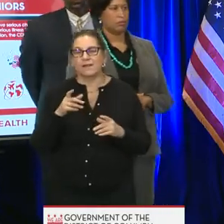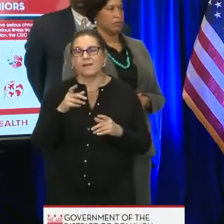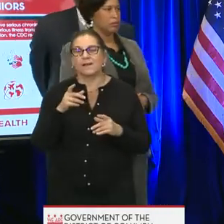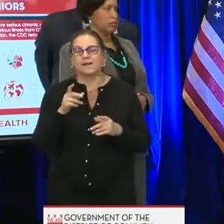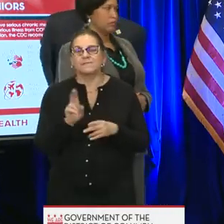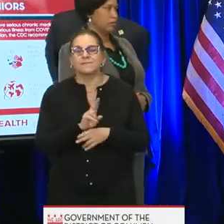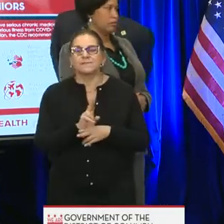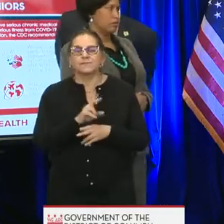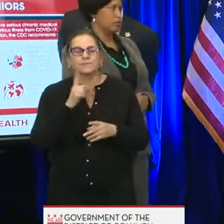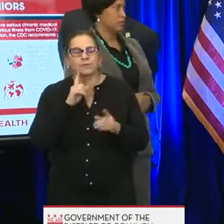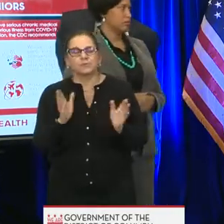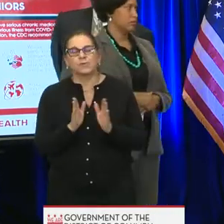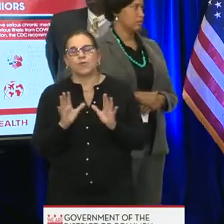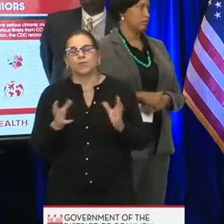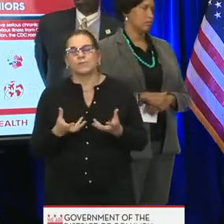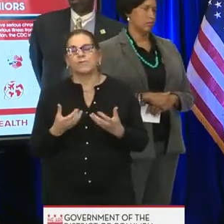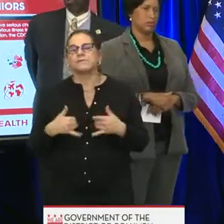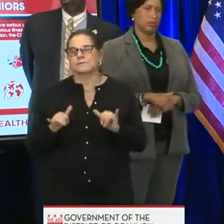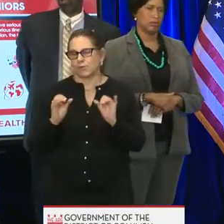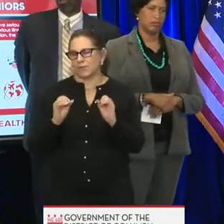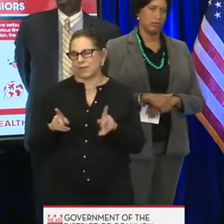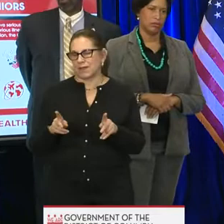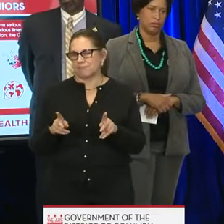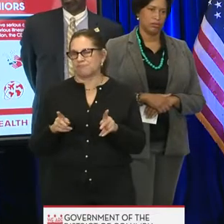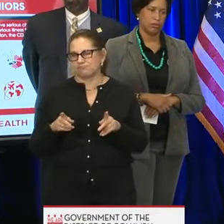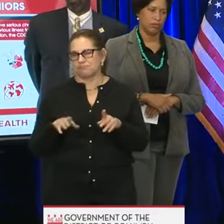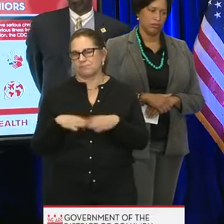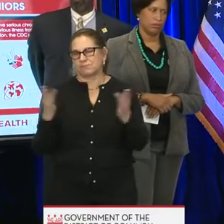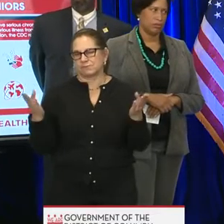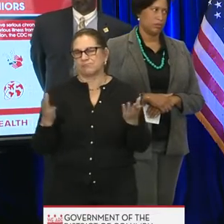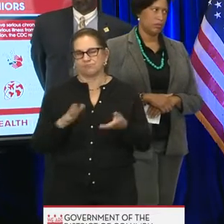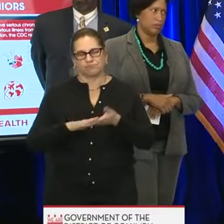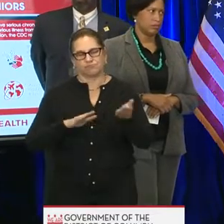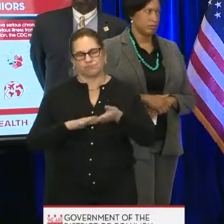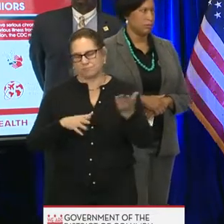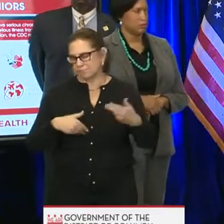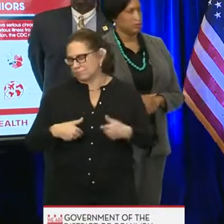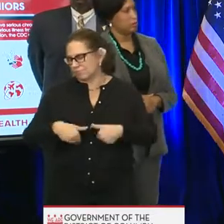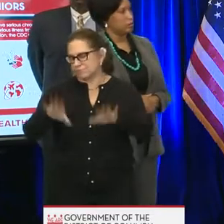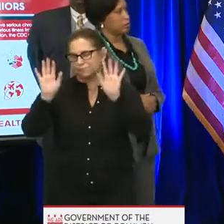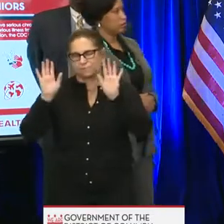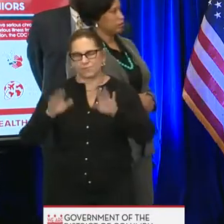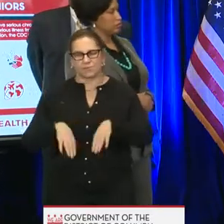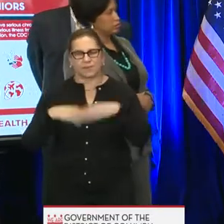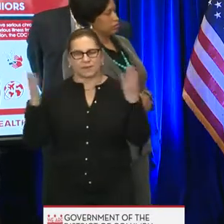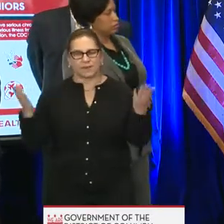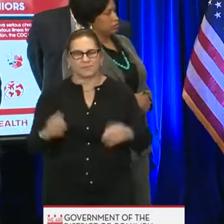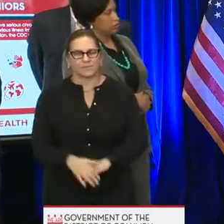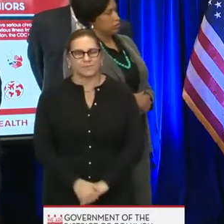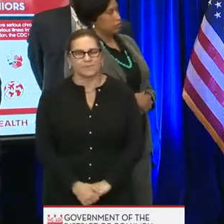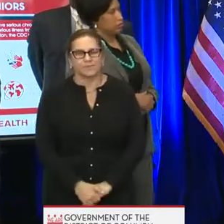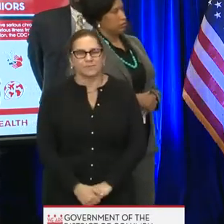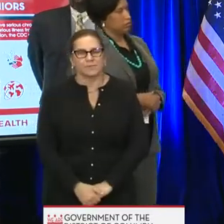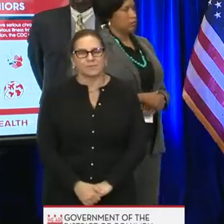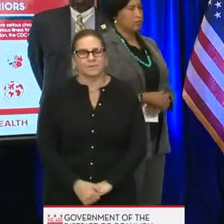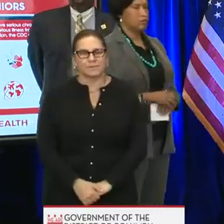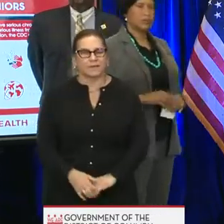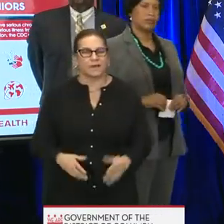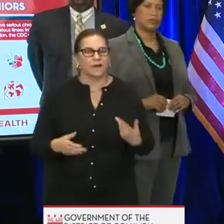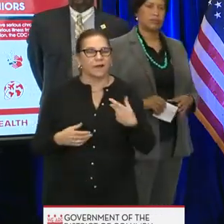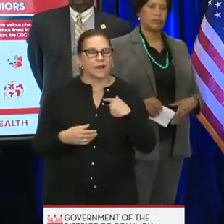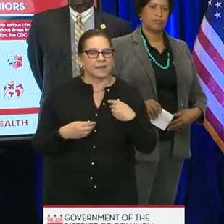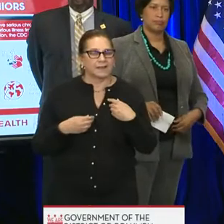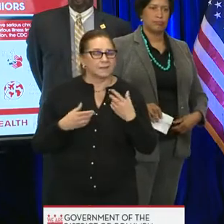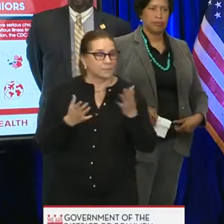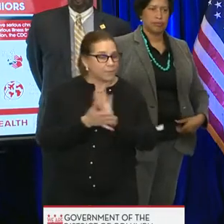groups, is still appropriate for day-to-day operations. We also have been able to give guidance in terms to movie theaters